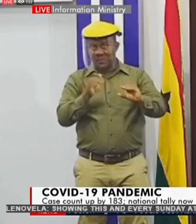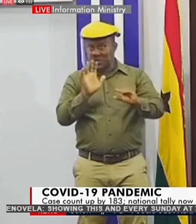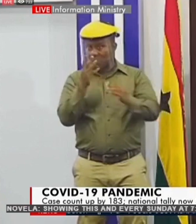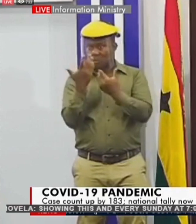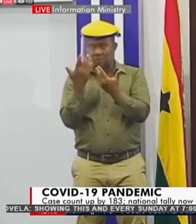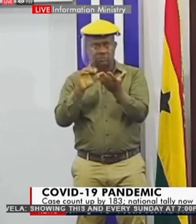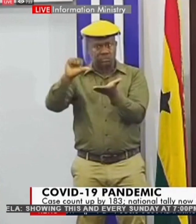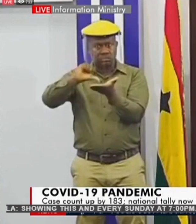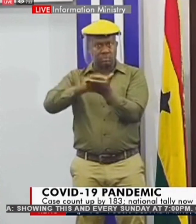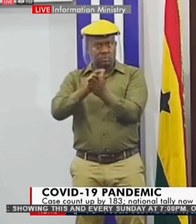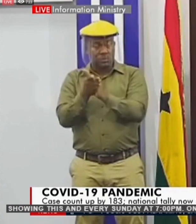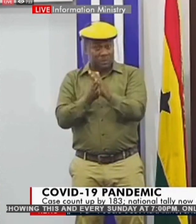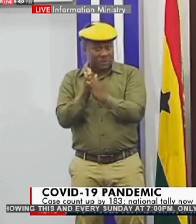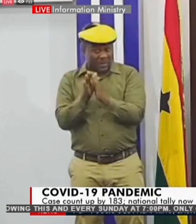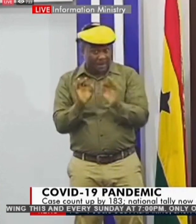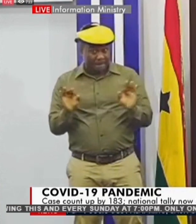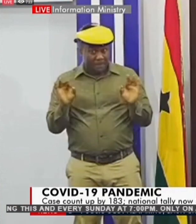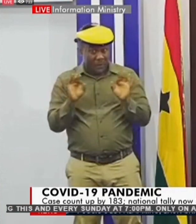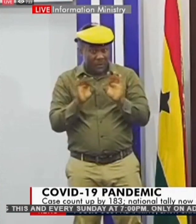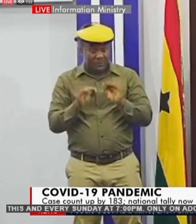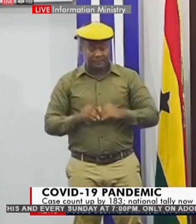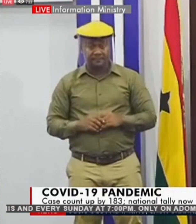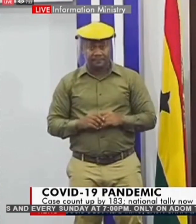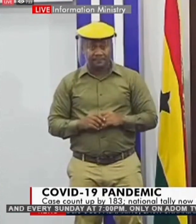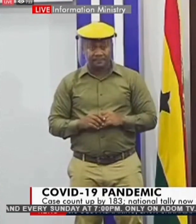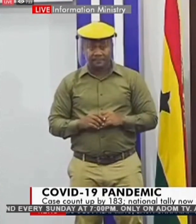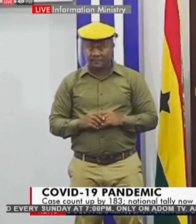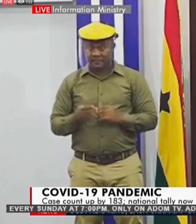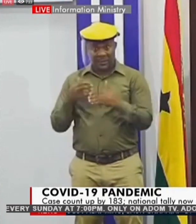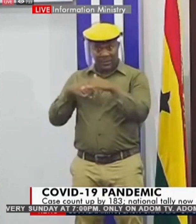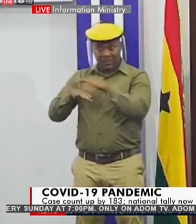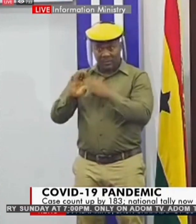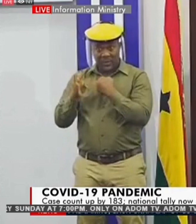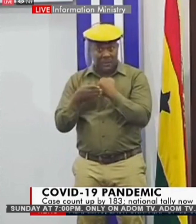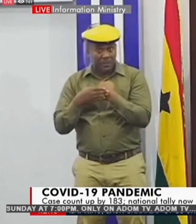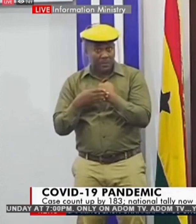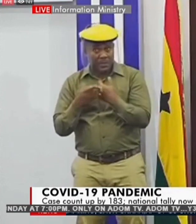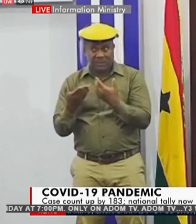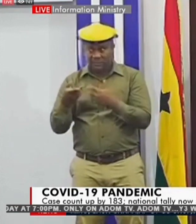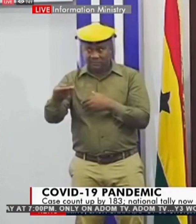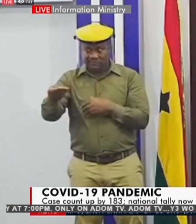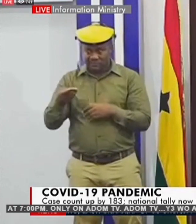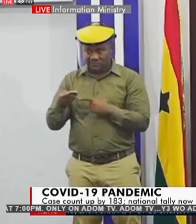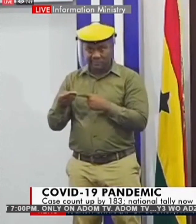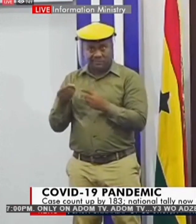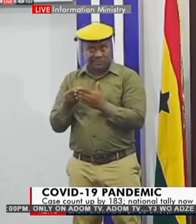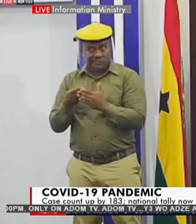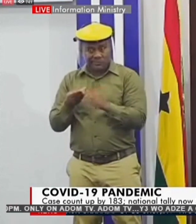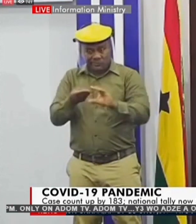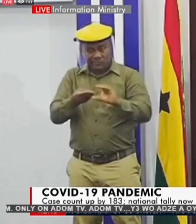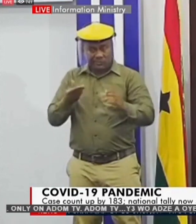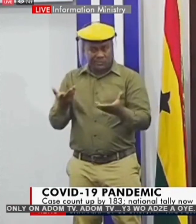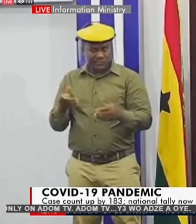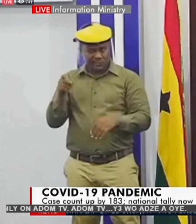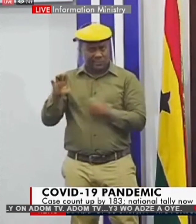hand. Is critical. If you go to the bank to withdraw your money, the learning is that it is important that the bank